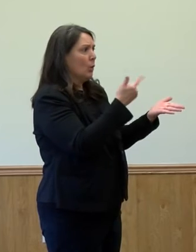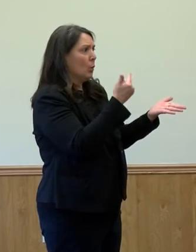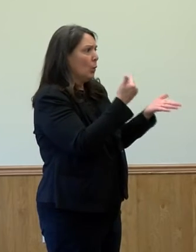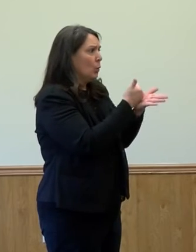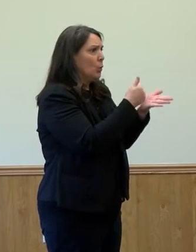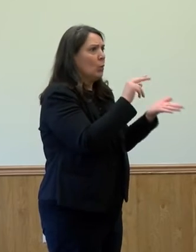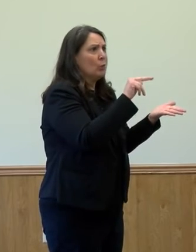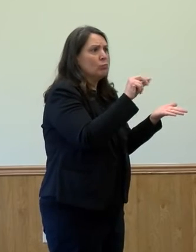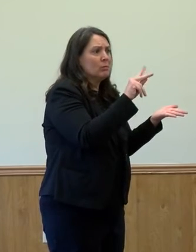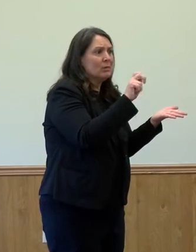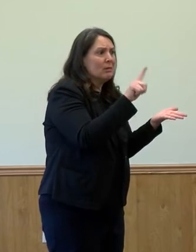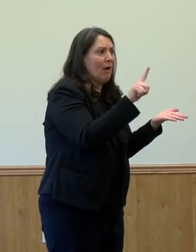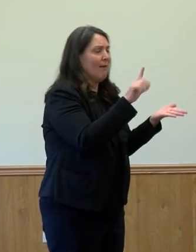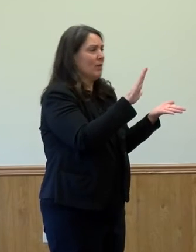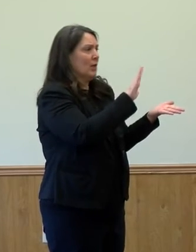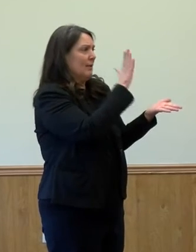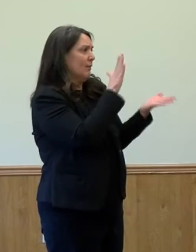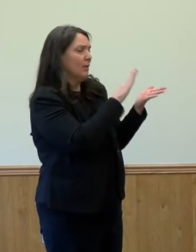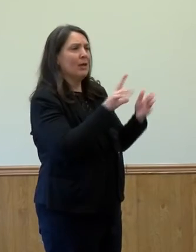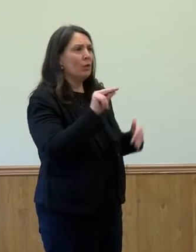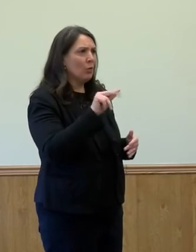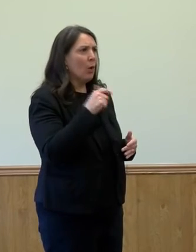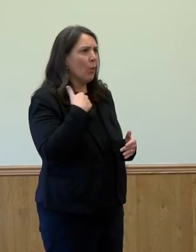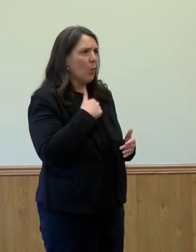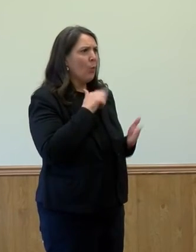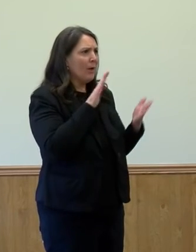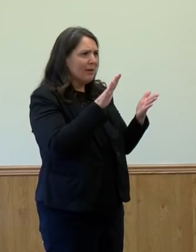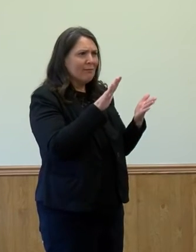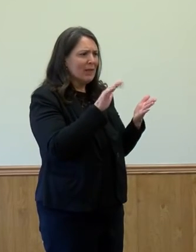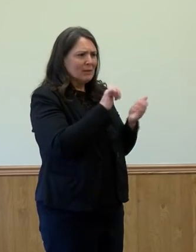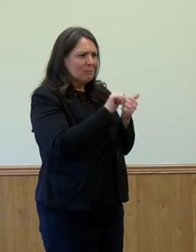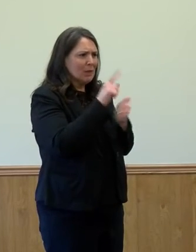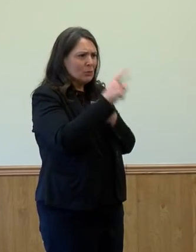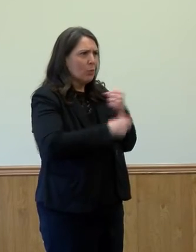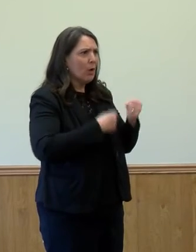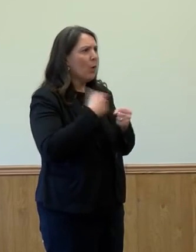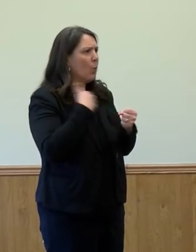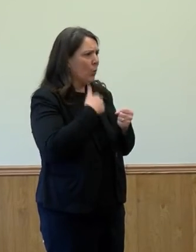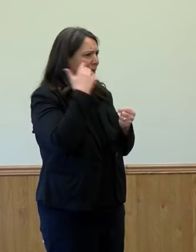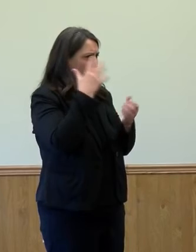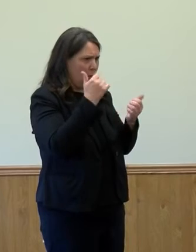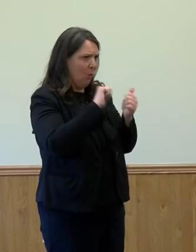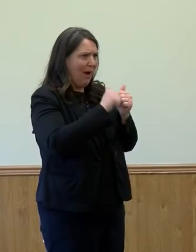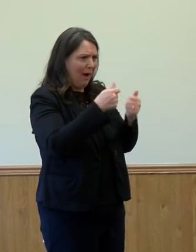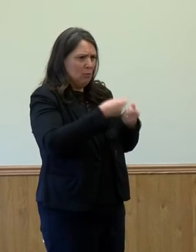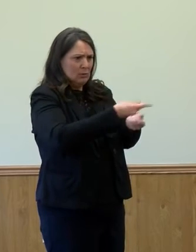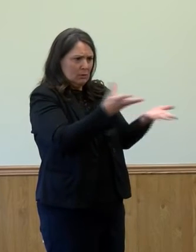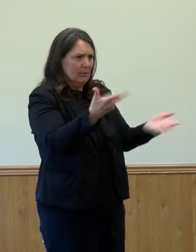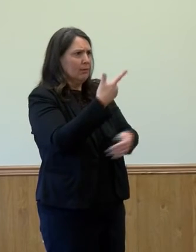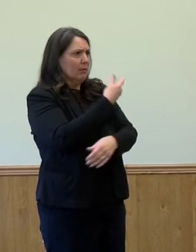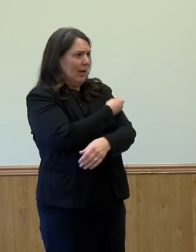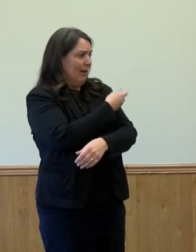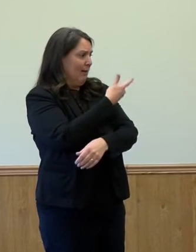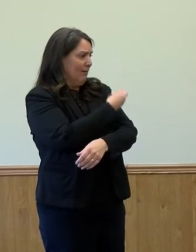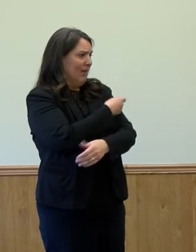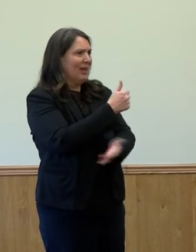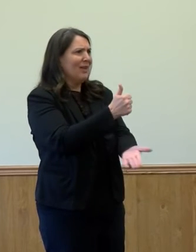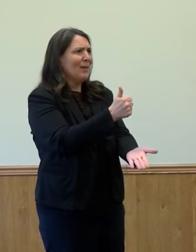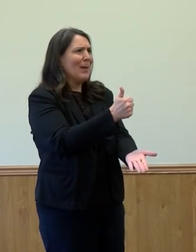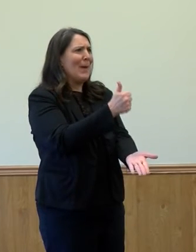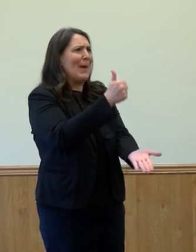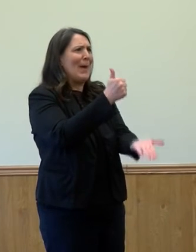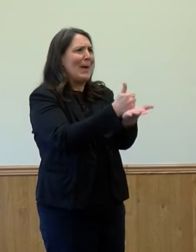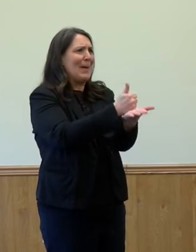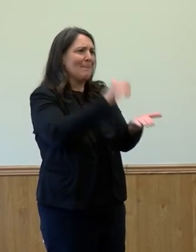or, we've never gone through this. We have. We know how to give out vaccines. We know how to get vaccines. We know that they are effective. So it's a very